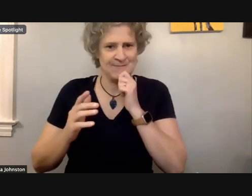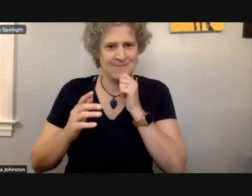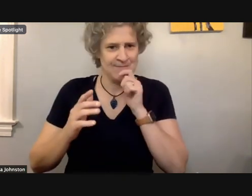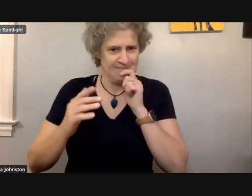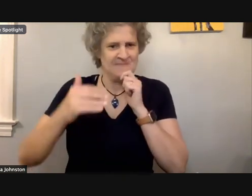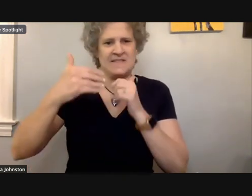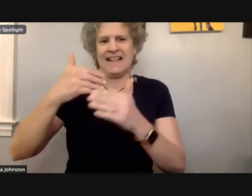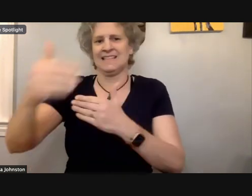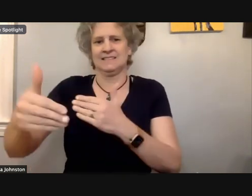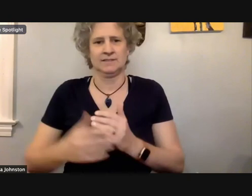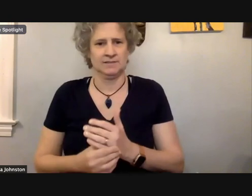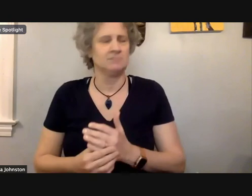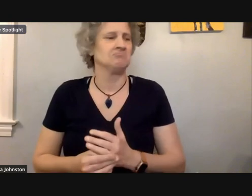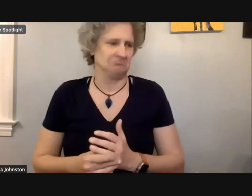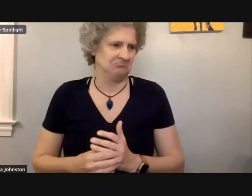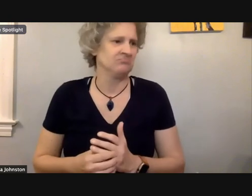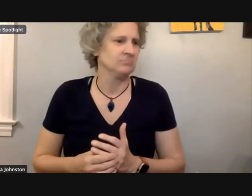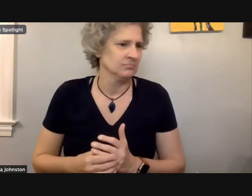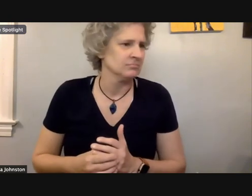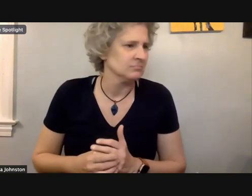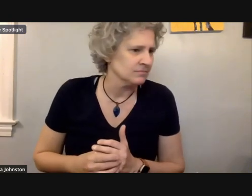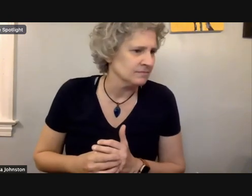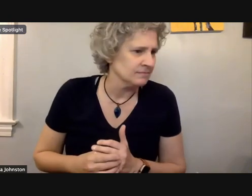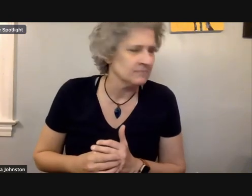Okay, next slide.